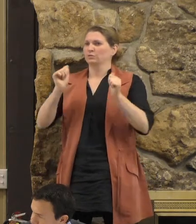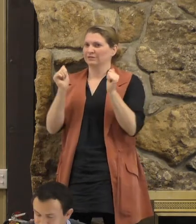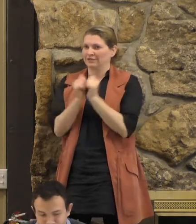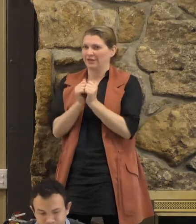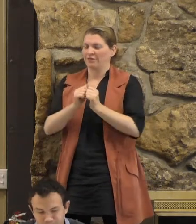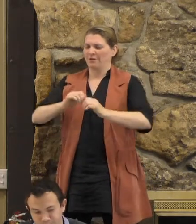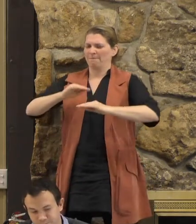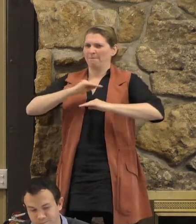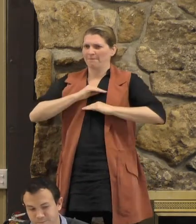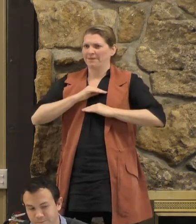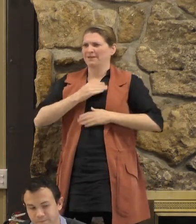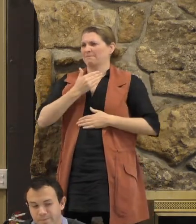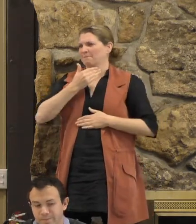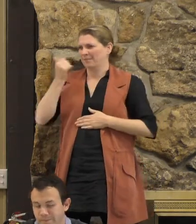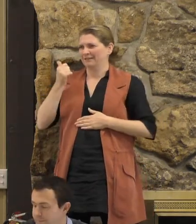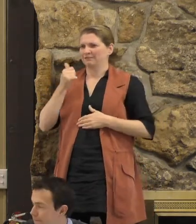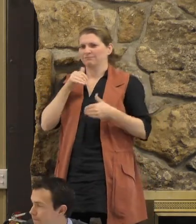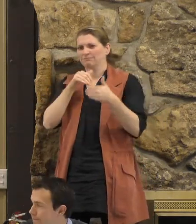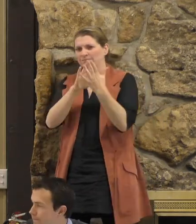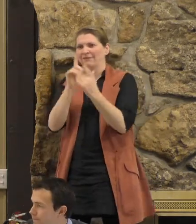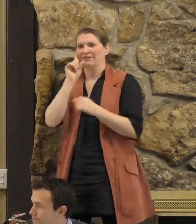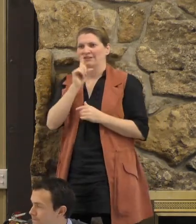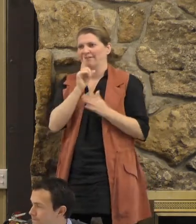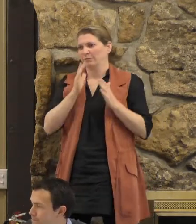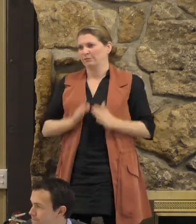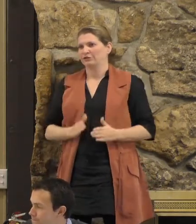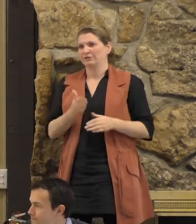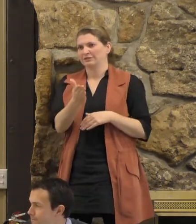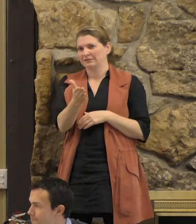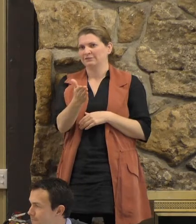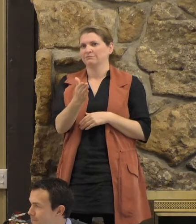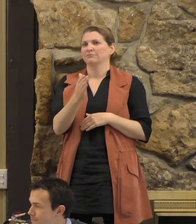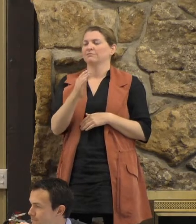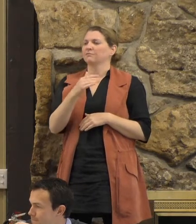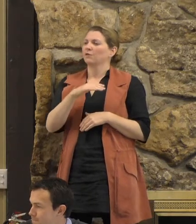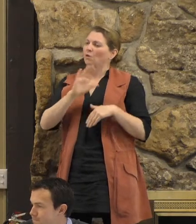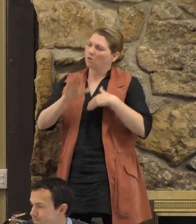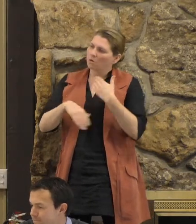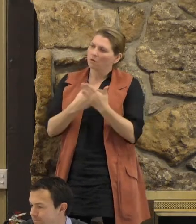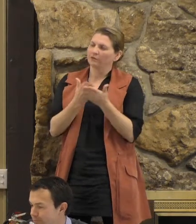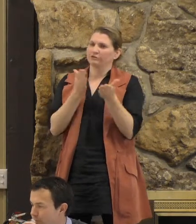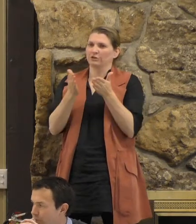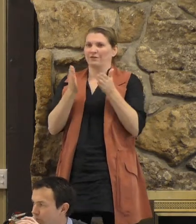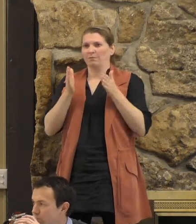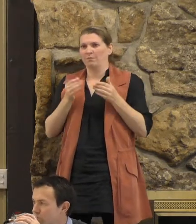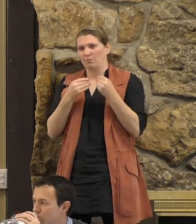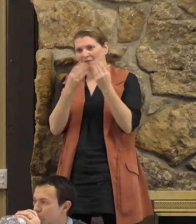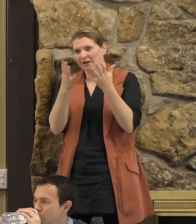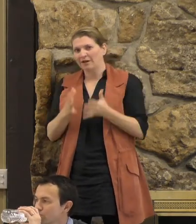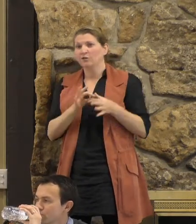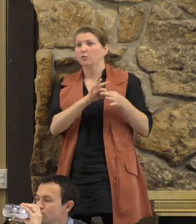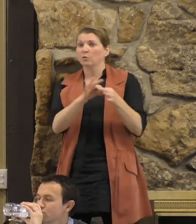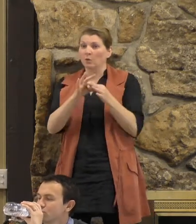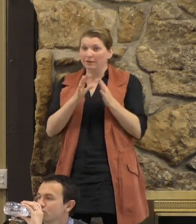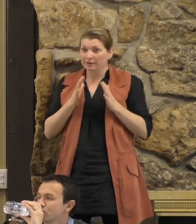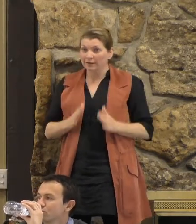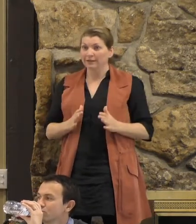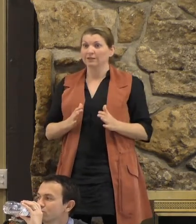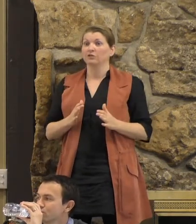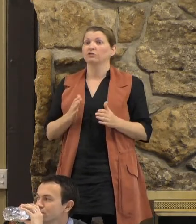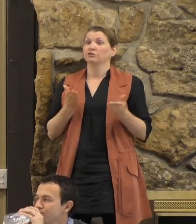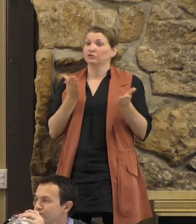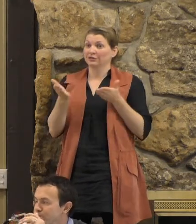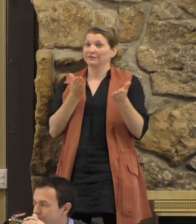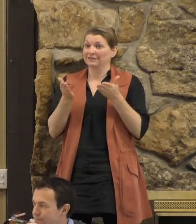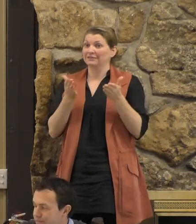providers, we want services coordinated so that you're able to best reach your health and wellness